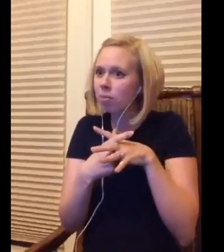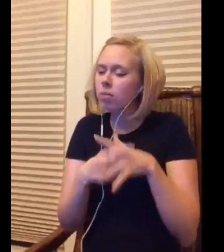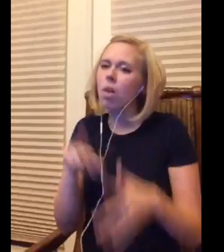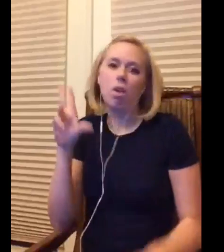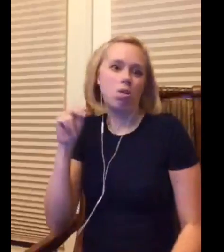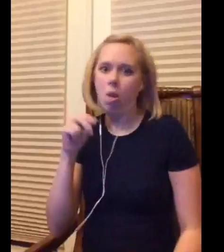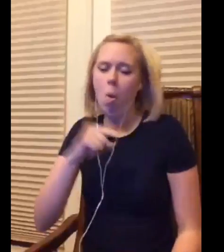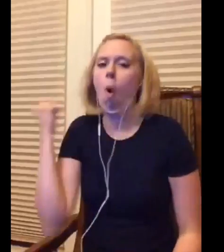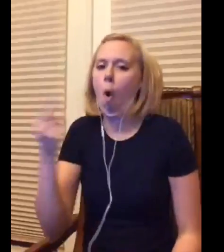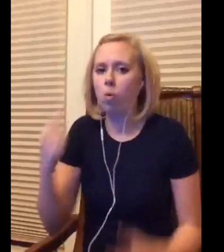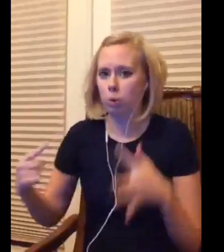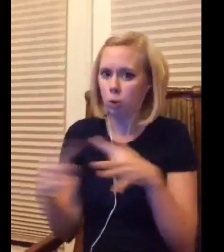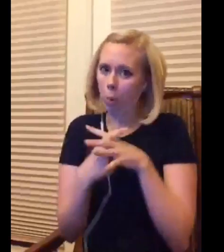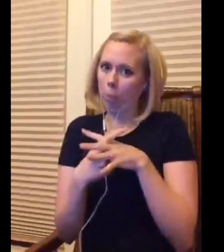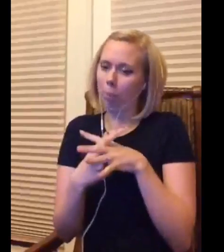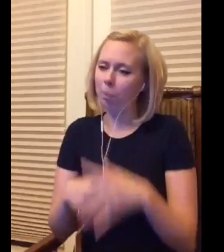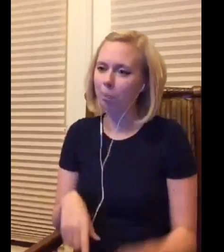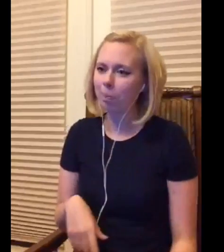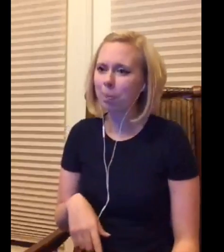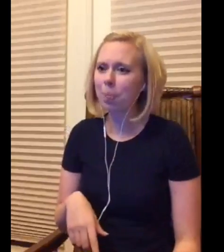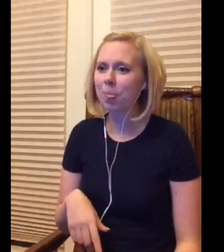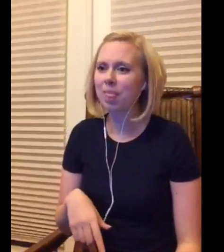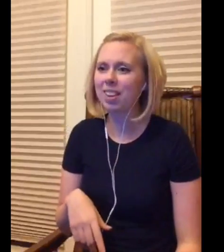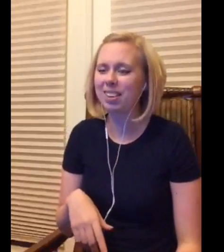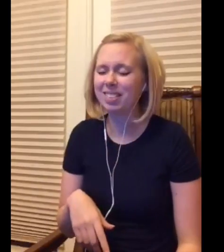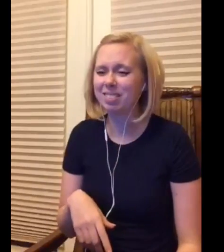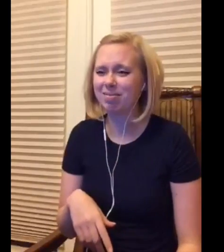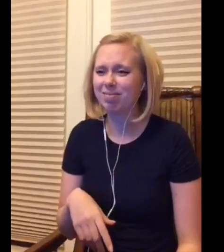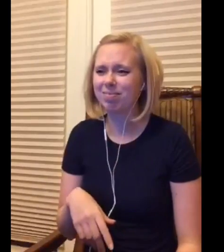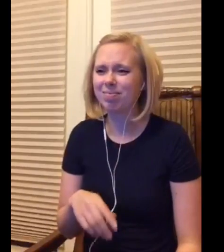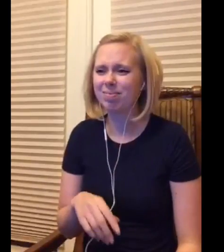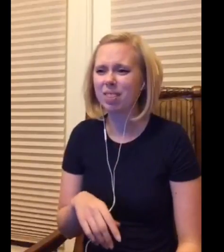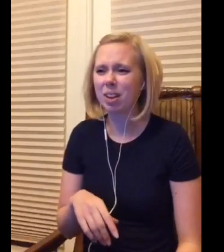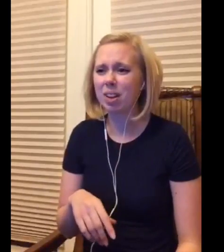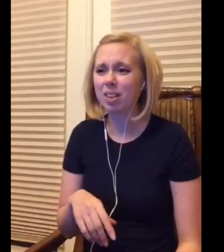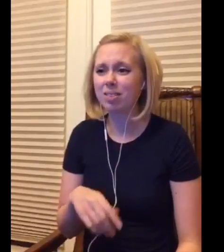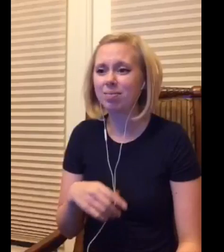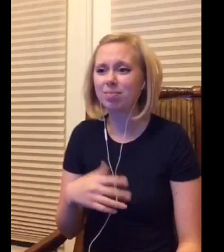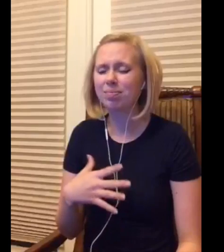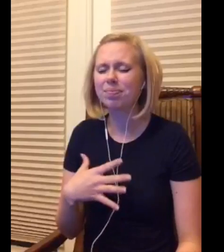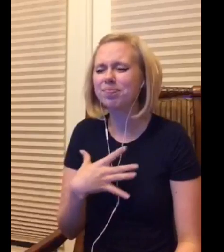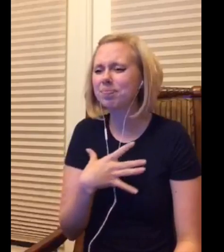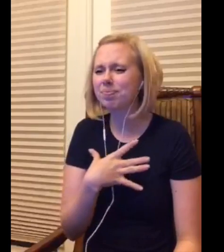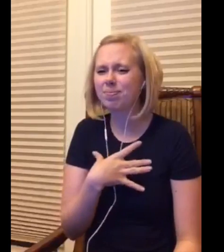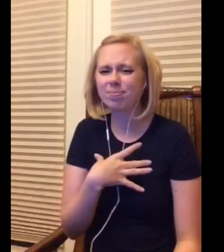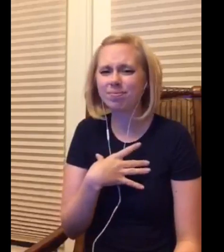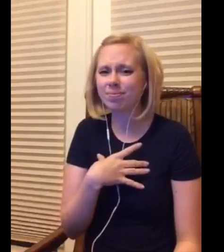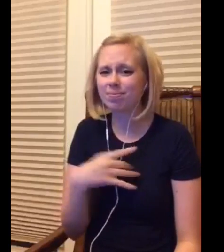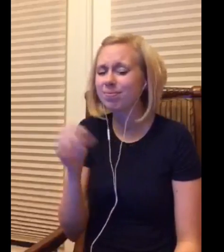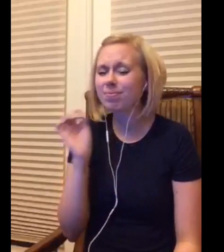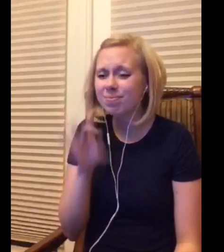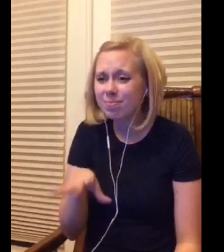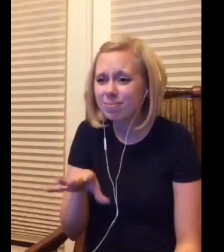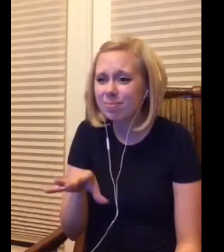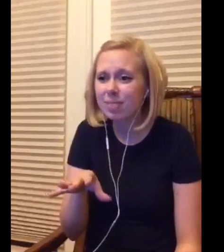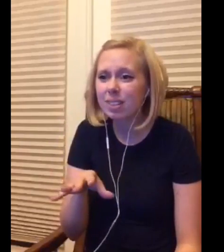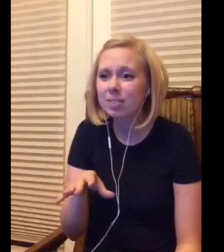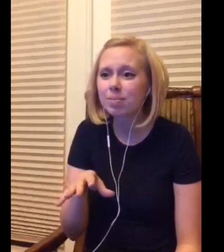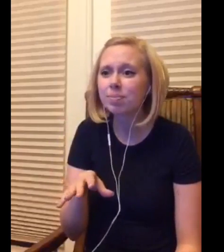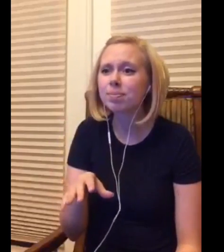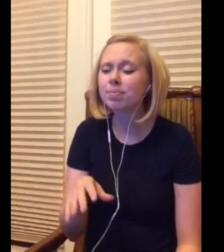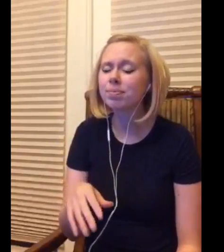Never. You won't like them all, and the tough ones show up for a reason. It's the connection, it's